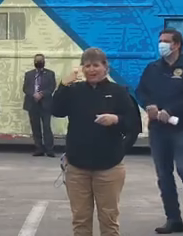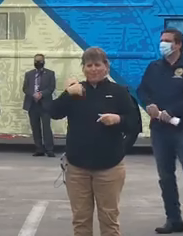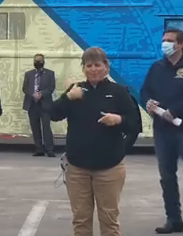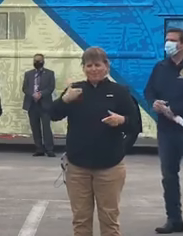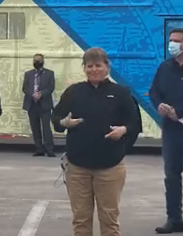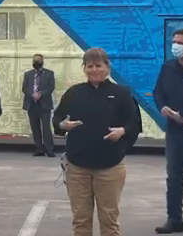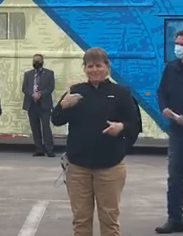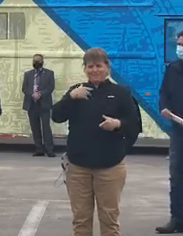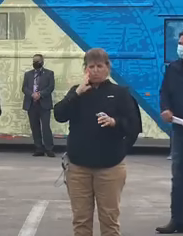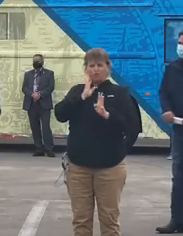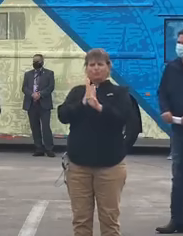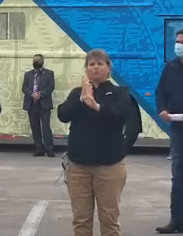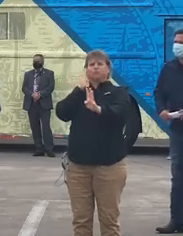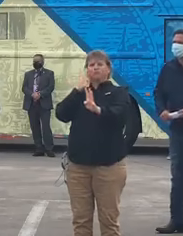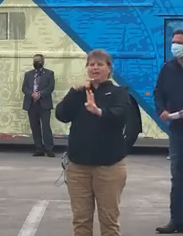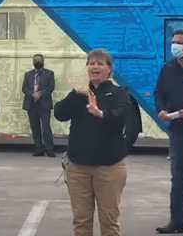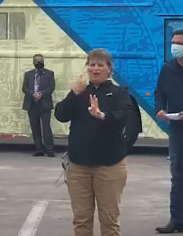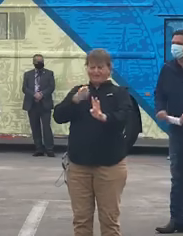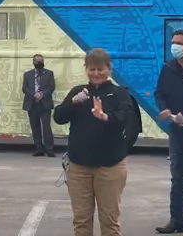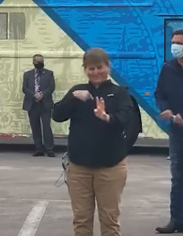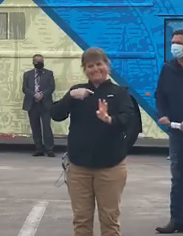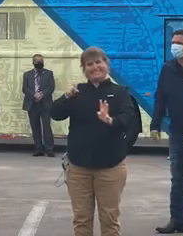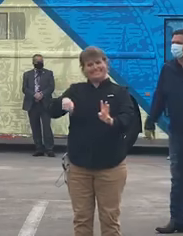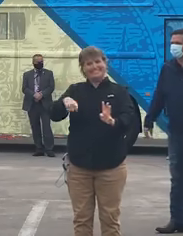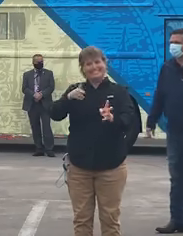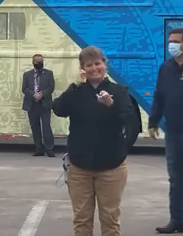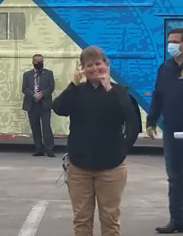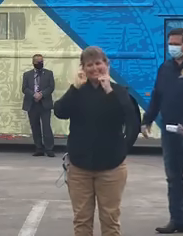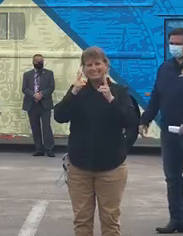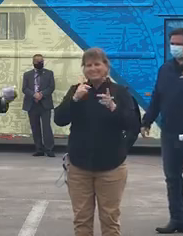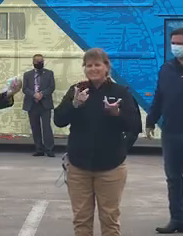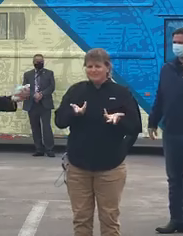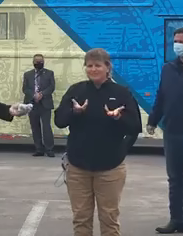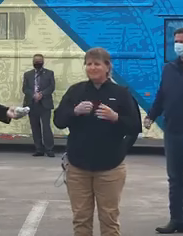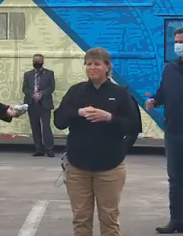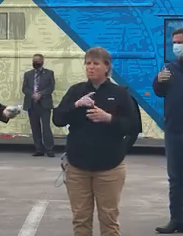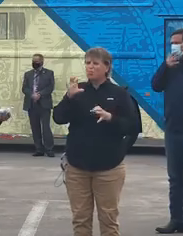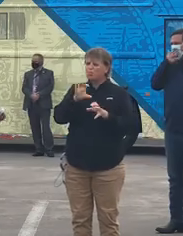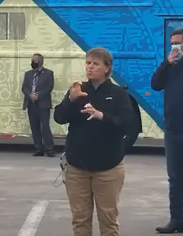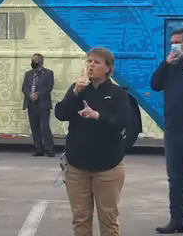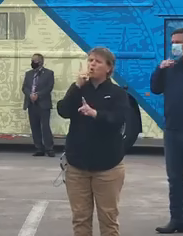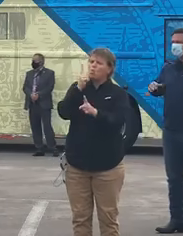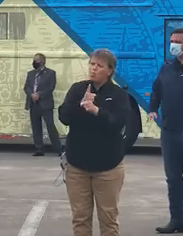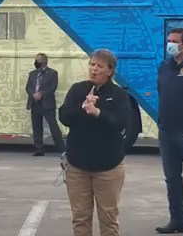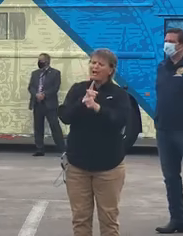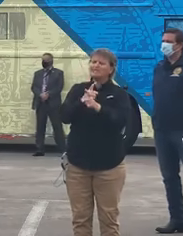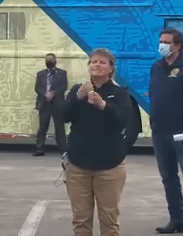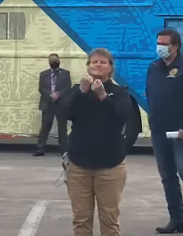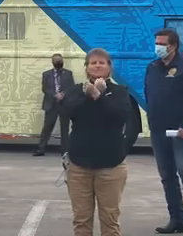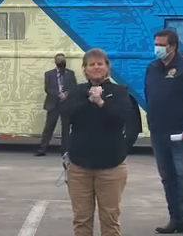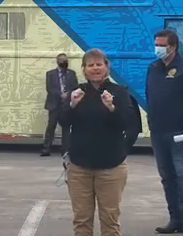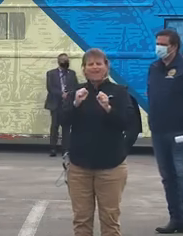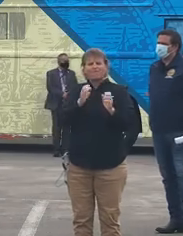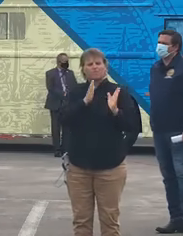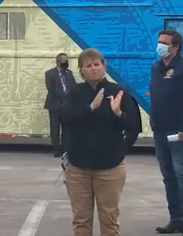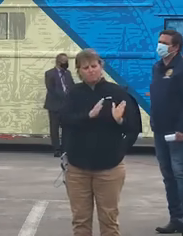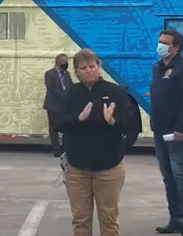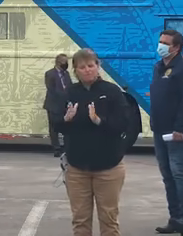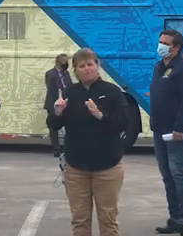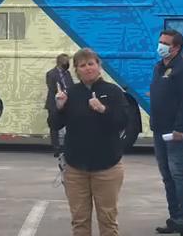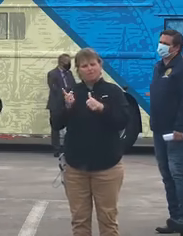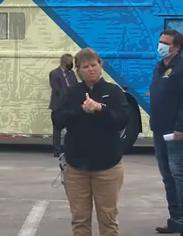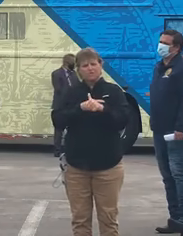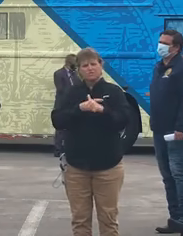that as quickly as we can, but always putting safety first. We'll put our recommendations before the governor and says this is the way we'd like to do